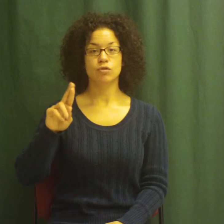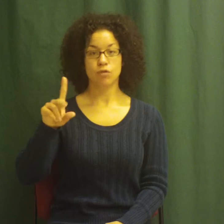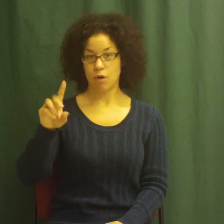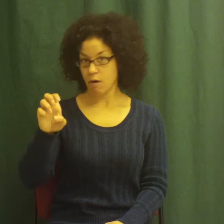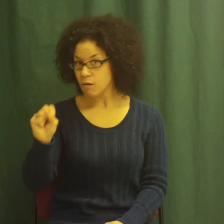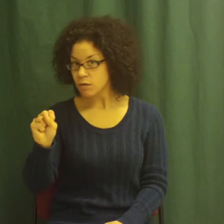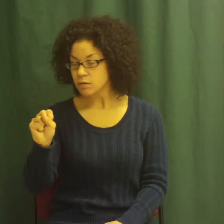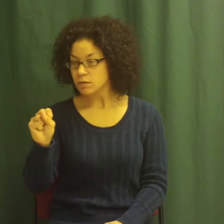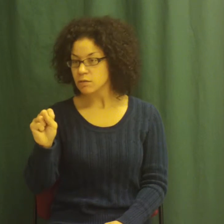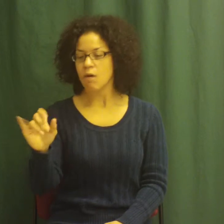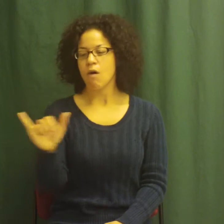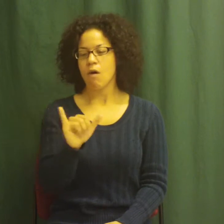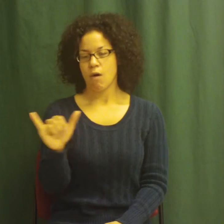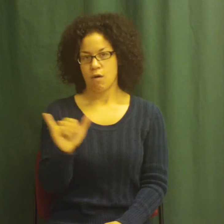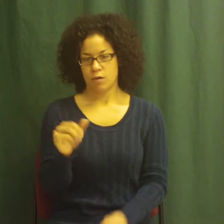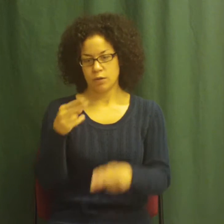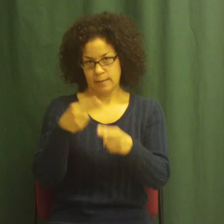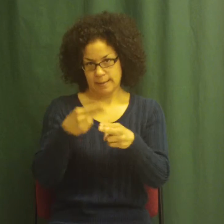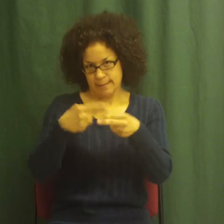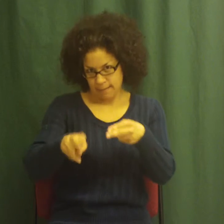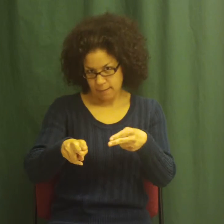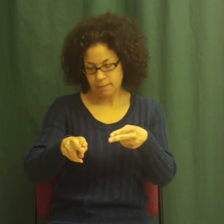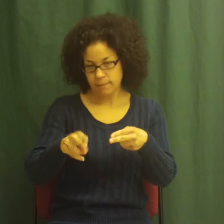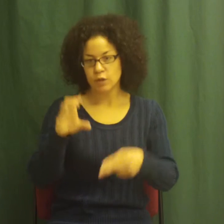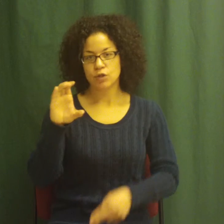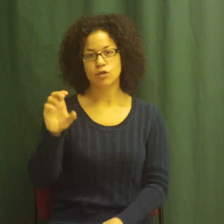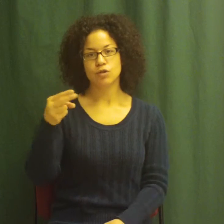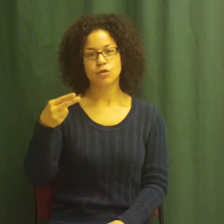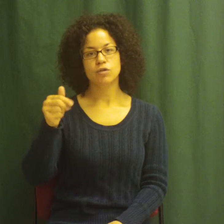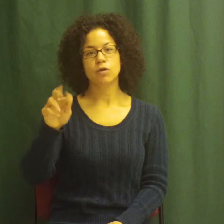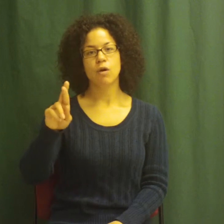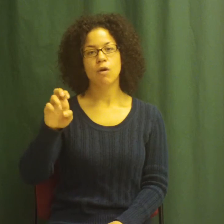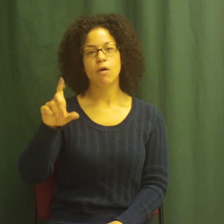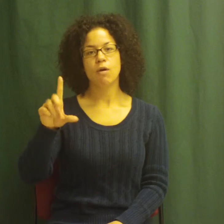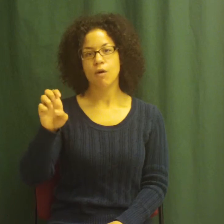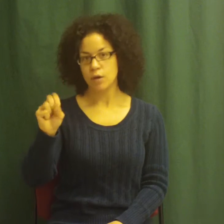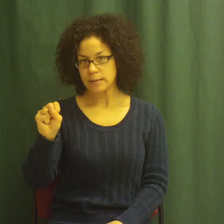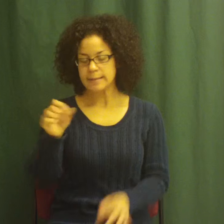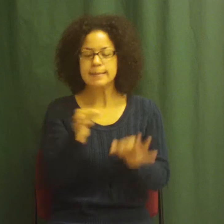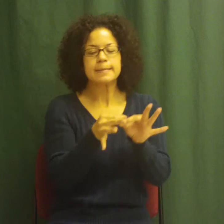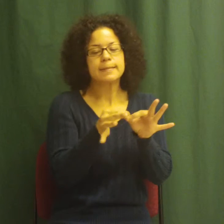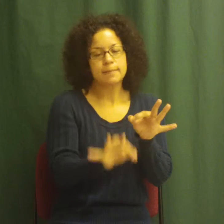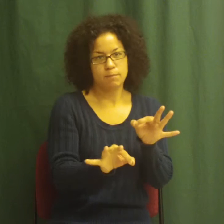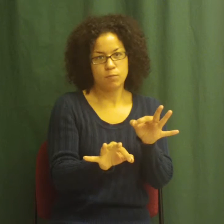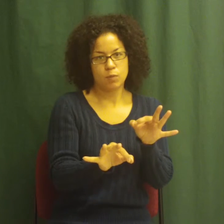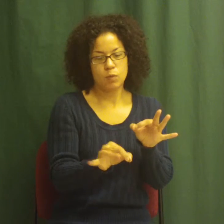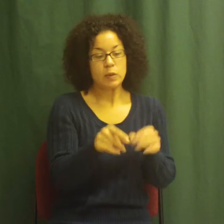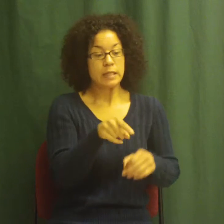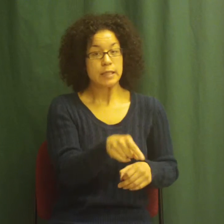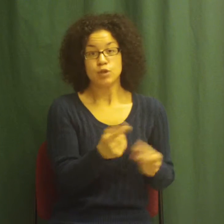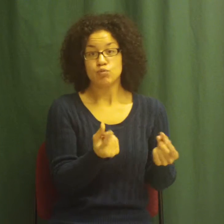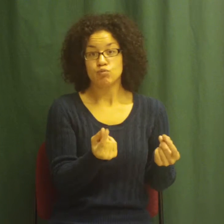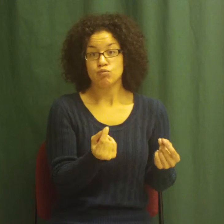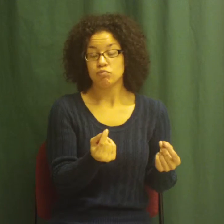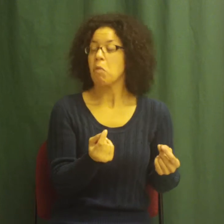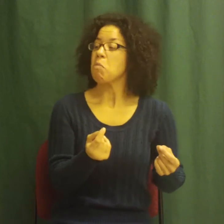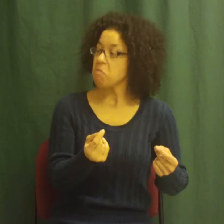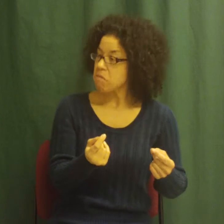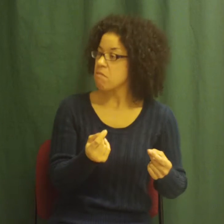Simple, gave the Vikings the land that they had already settled on in France. And he